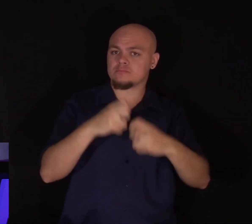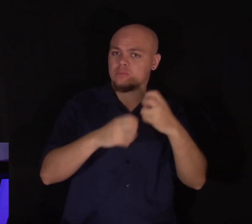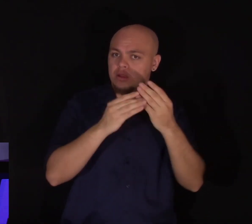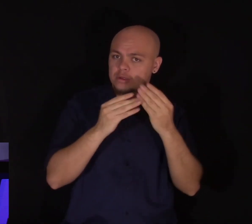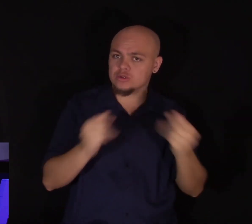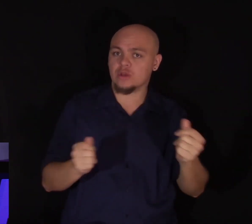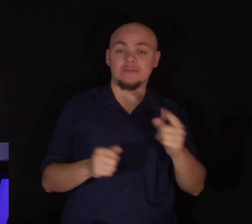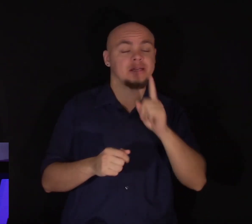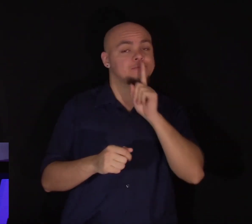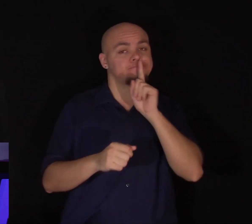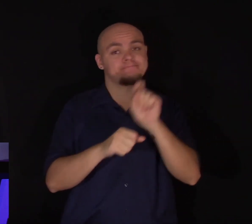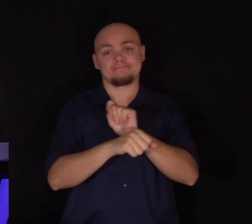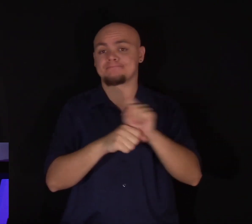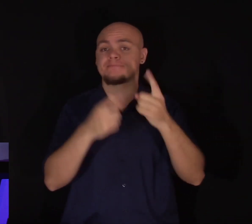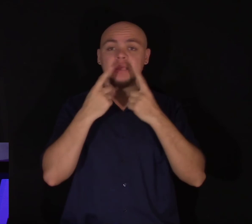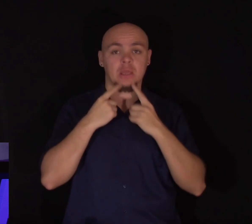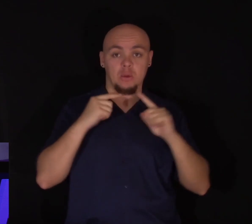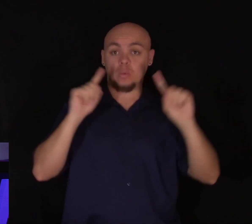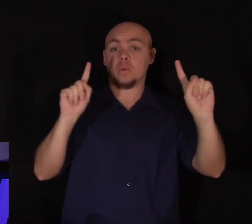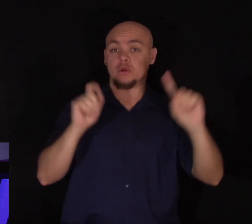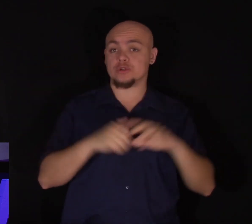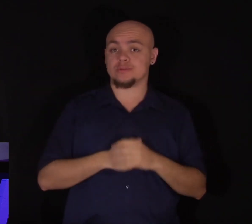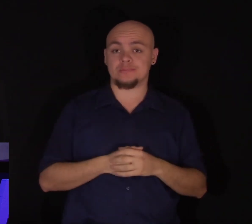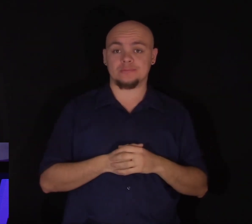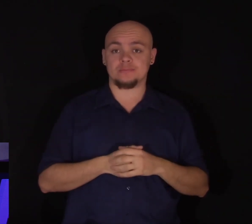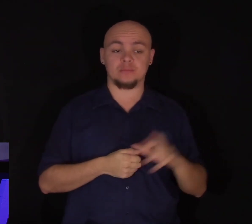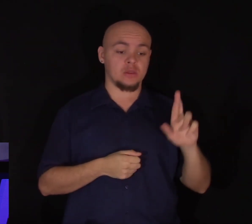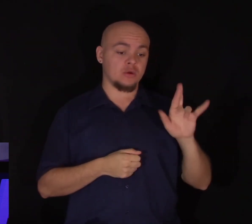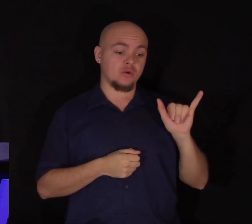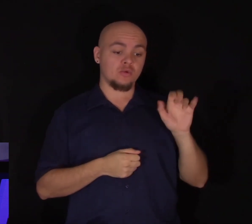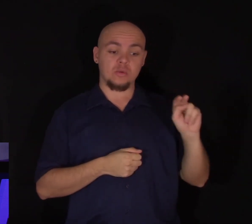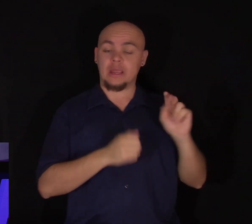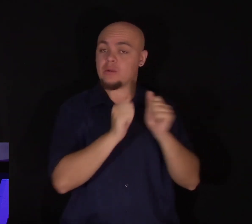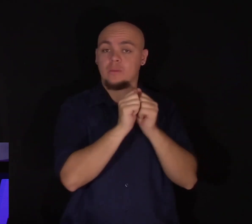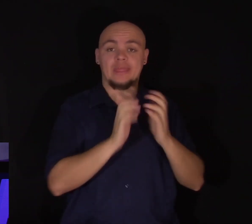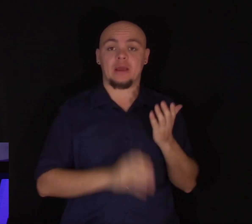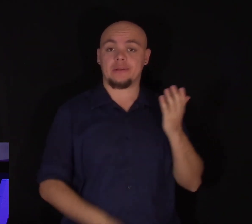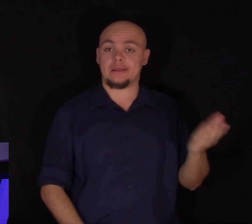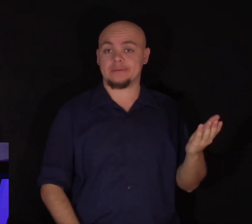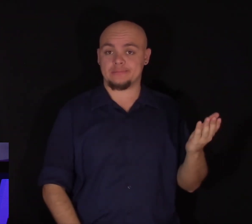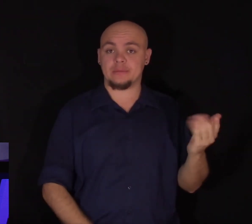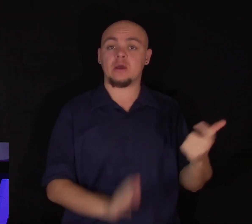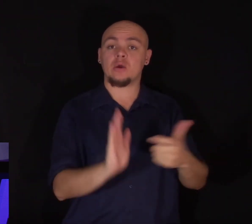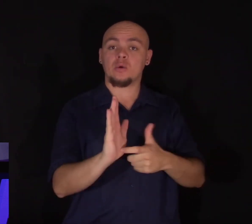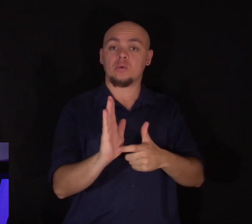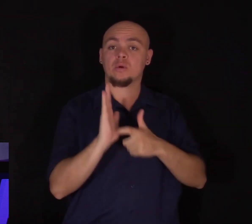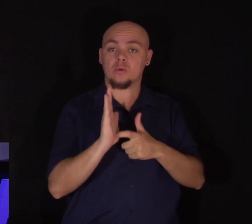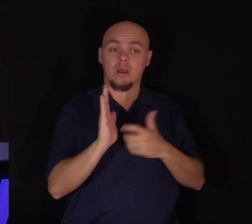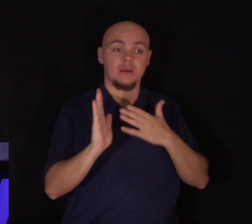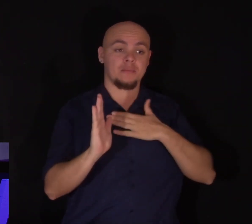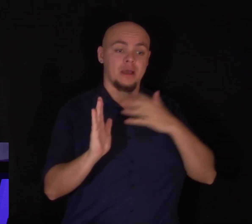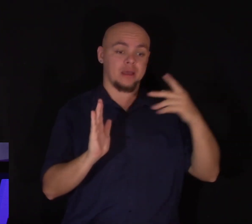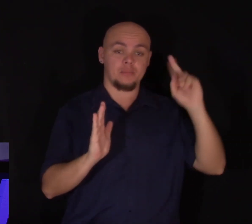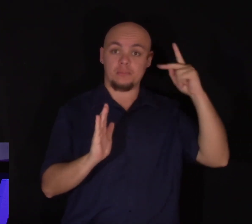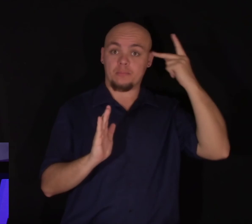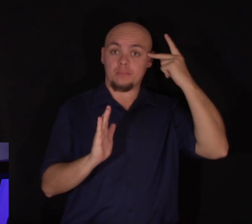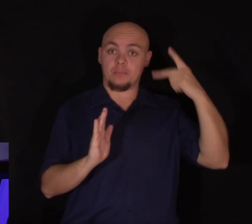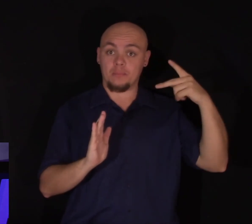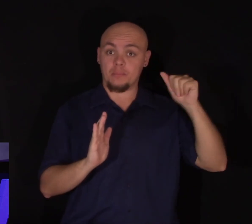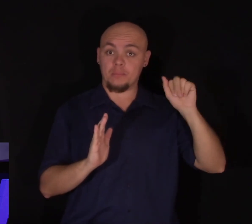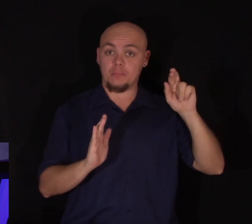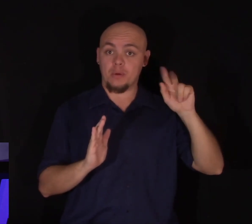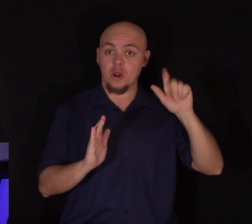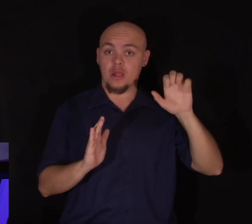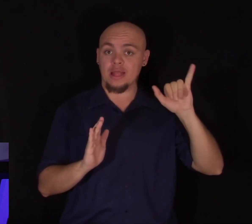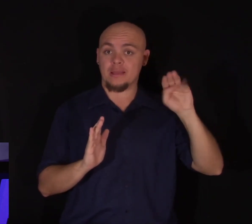it works. Without Ryan as my ally, demanding a seat for me in Parliament, amplifying my voice, listening to me, the